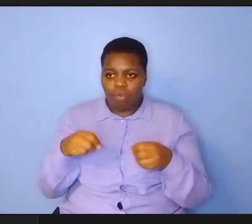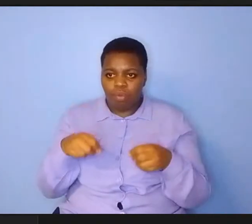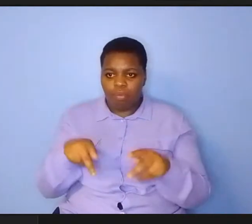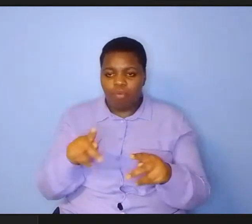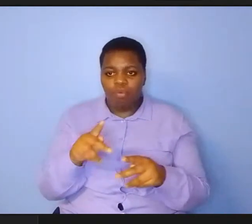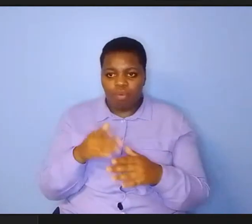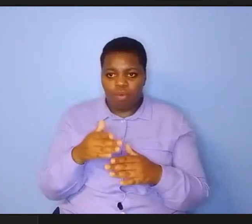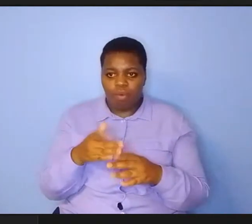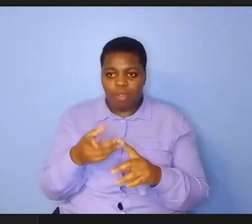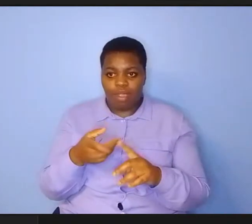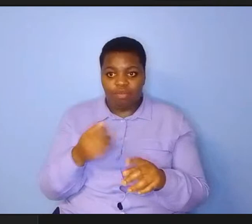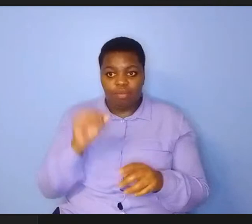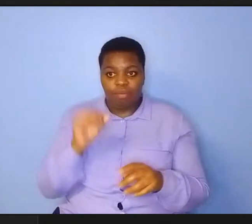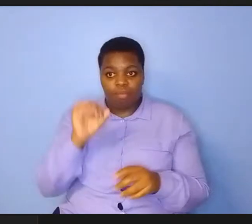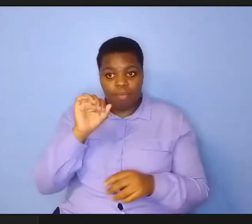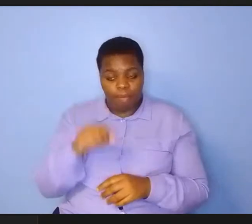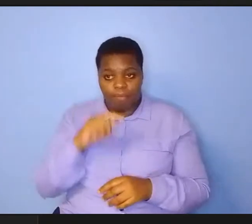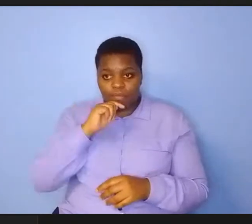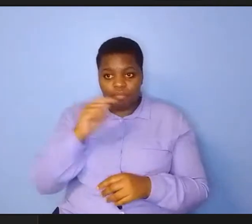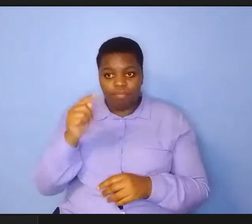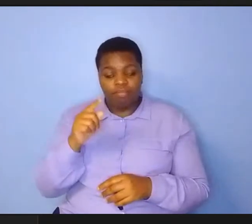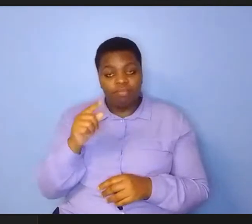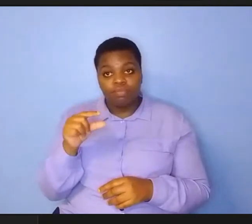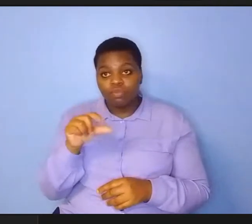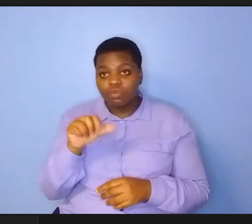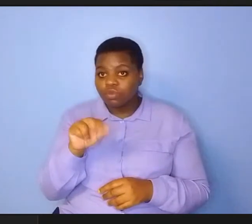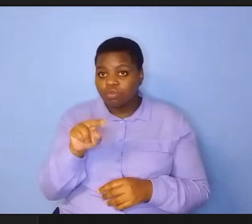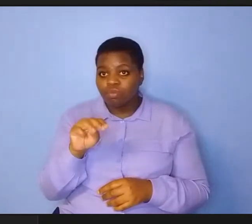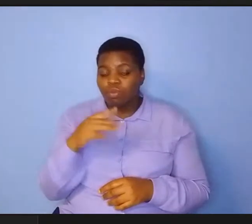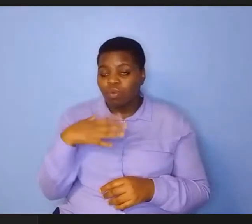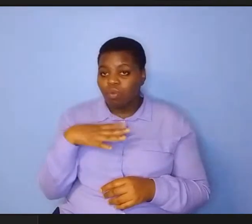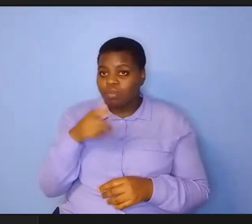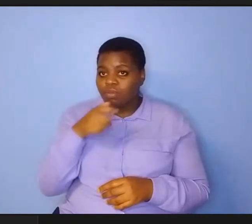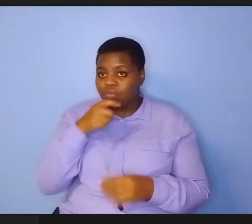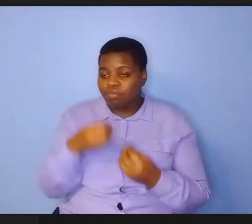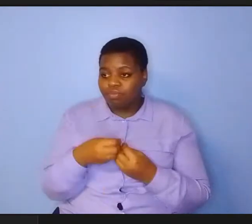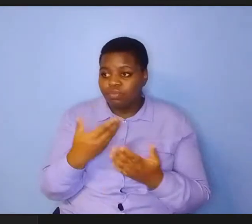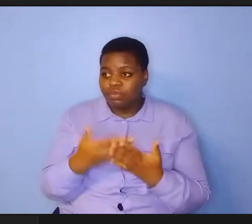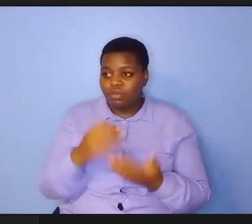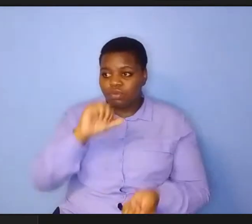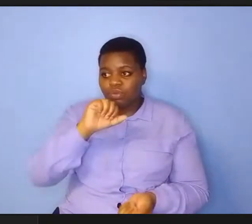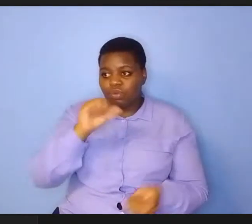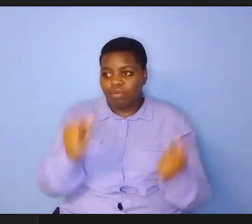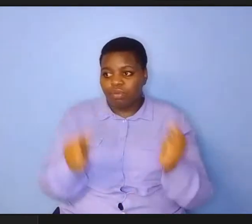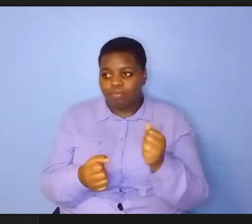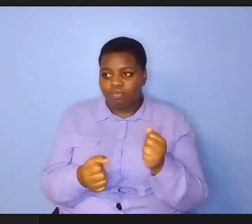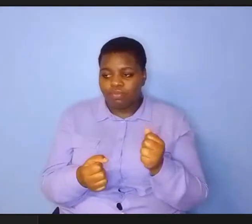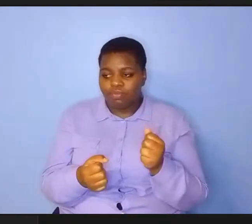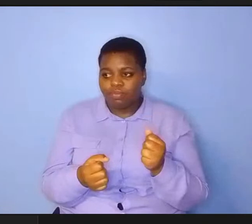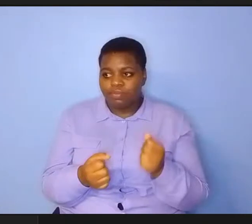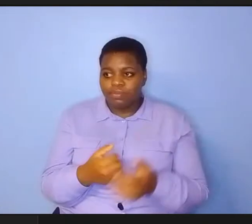from. So, Commissioner, if there's any parting comments from your side, or can we wrap up today?